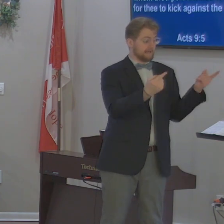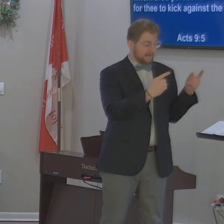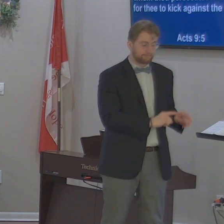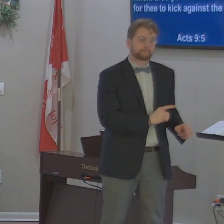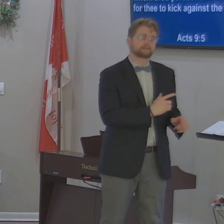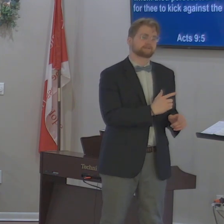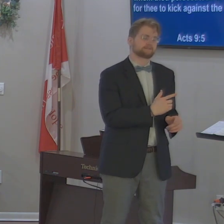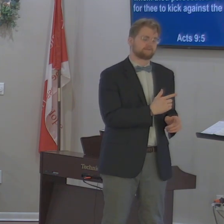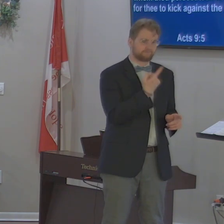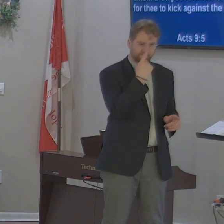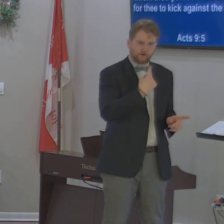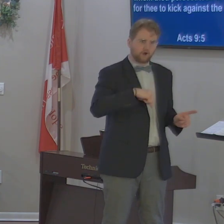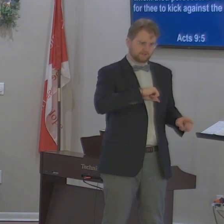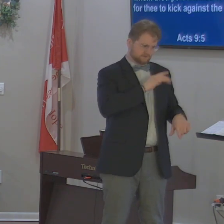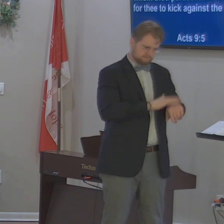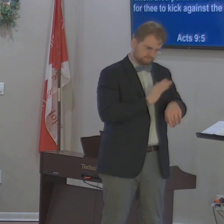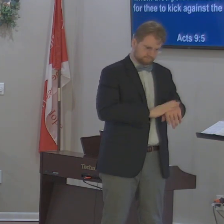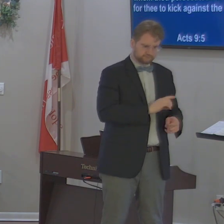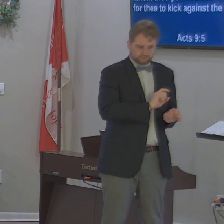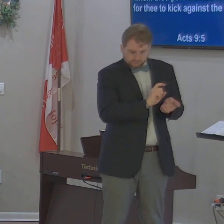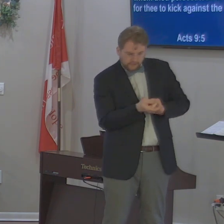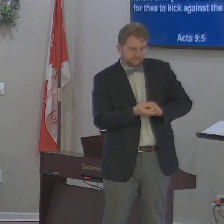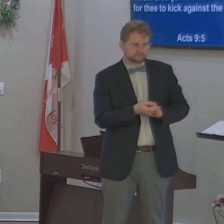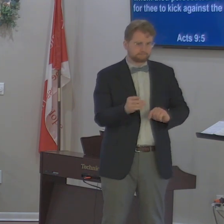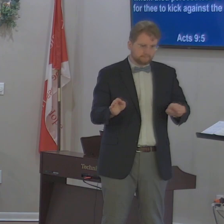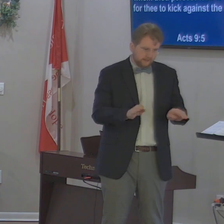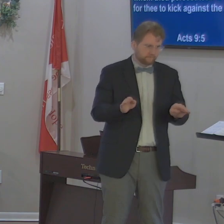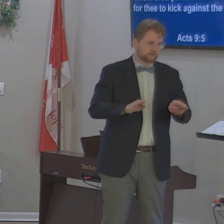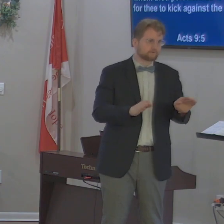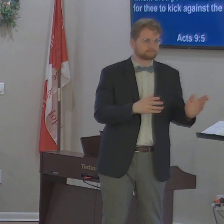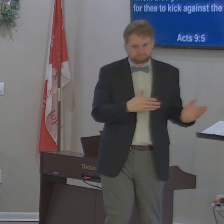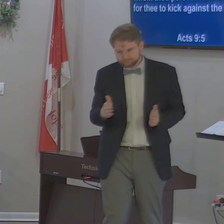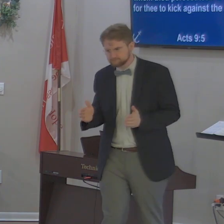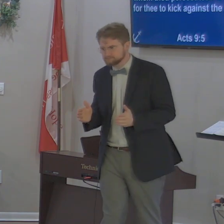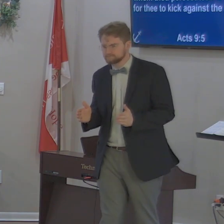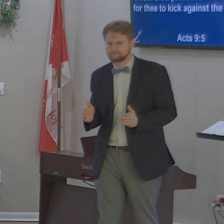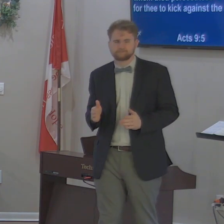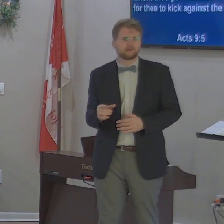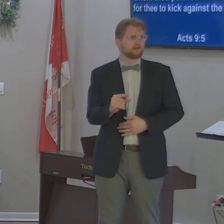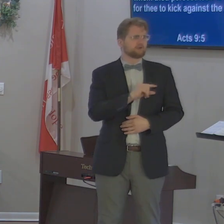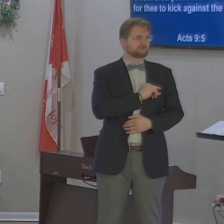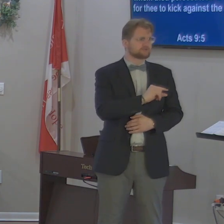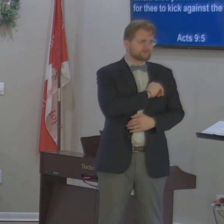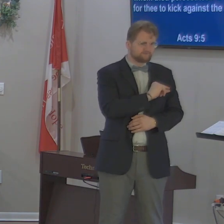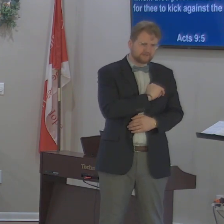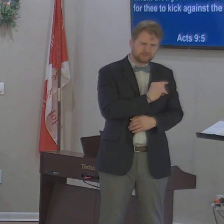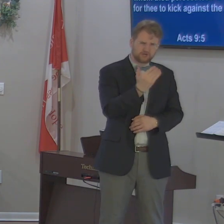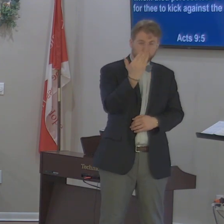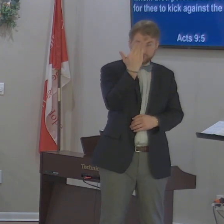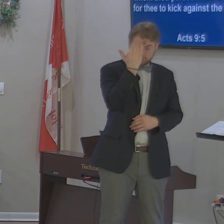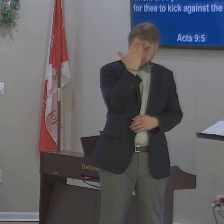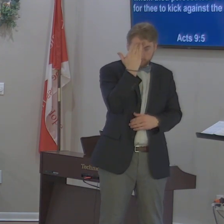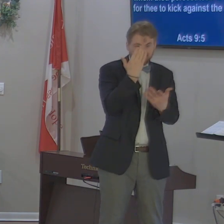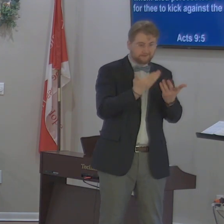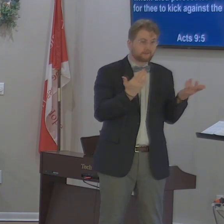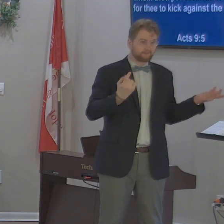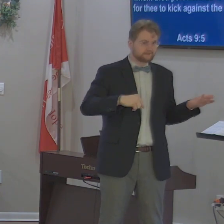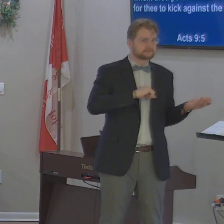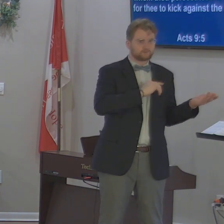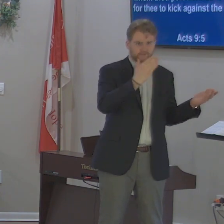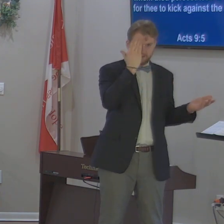to change our behavior. But can I say also there's conviction in knowing the things that we know are true, right, and